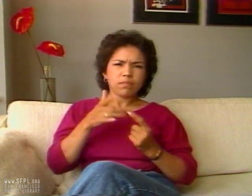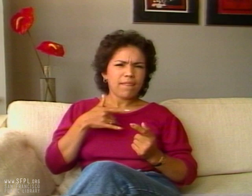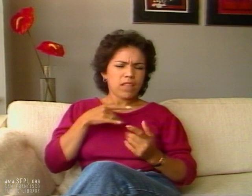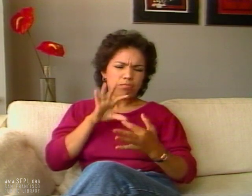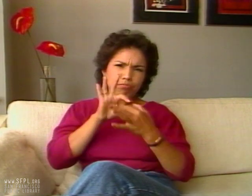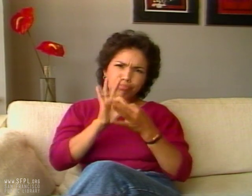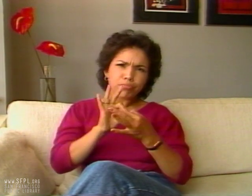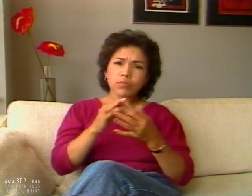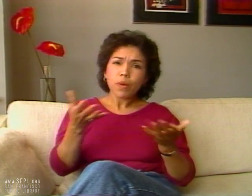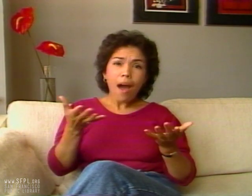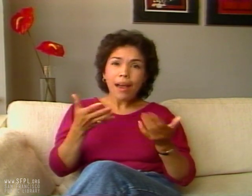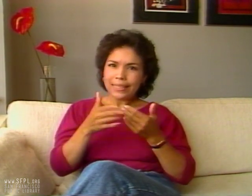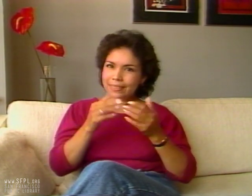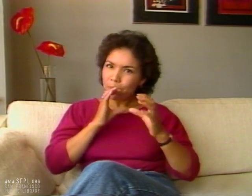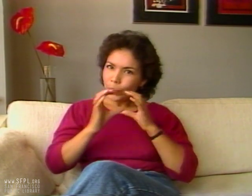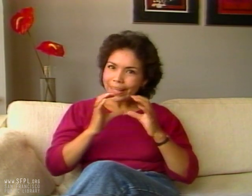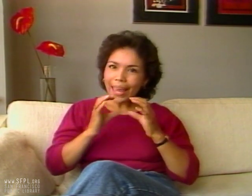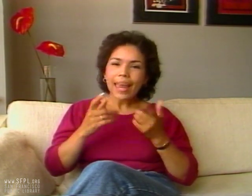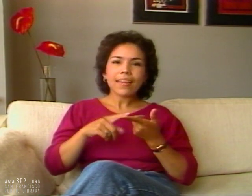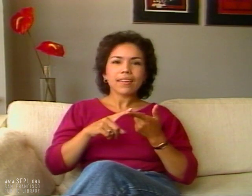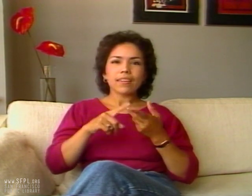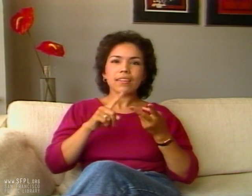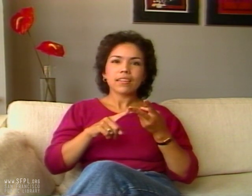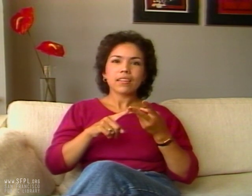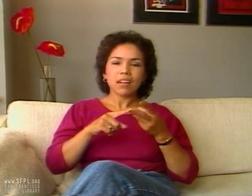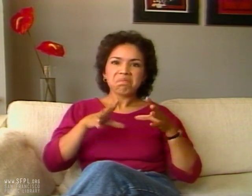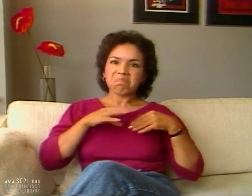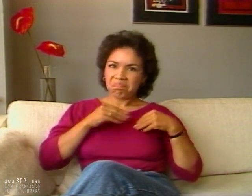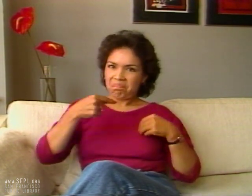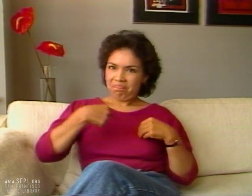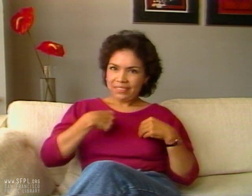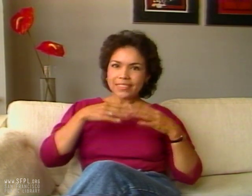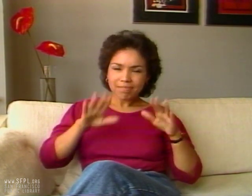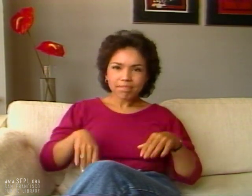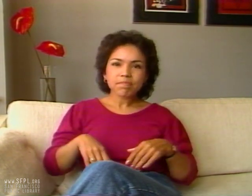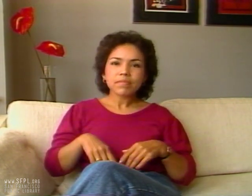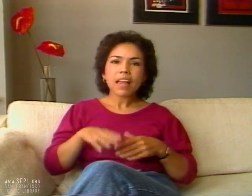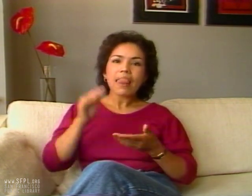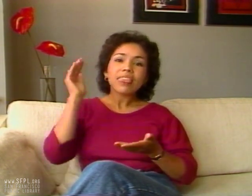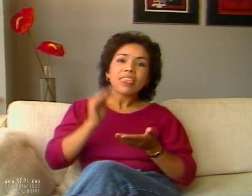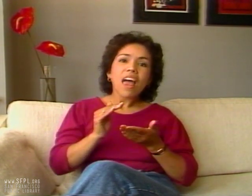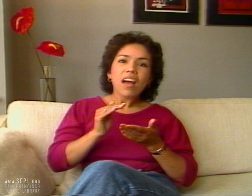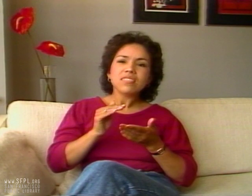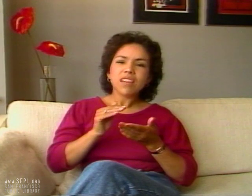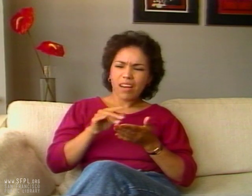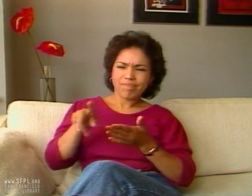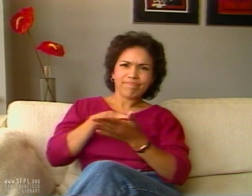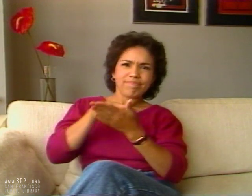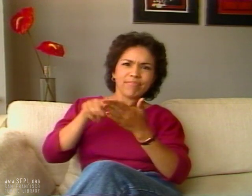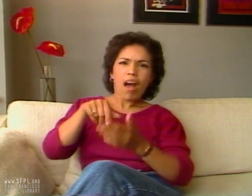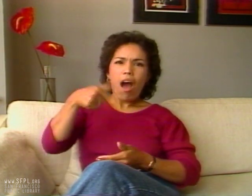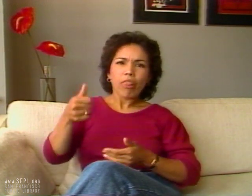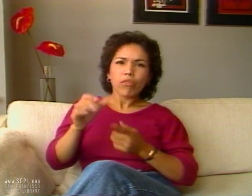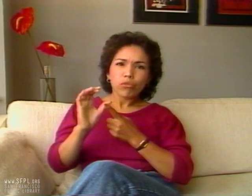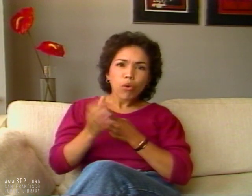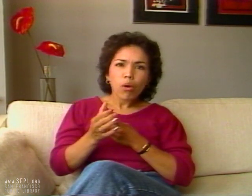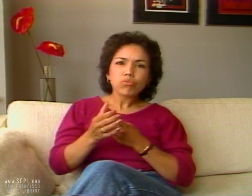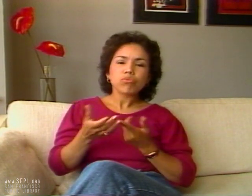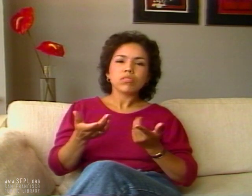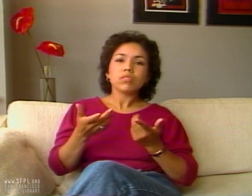I feel at home in the deaf community. It's easy to communicate and they accept me as I am. There's less prejudice, it seems to me,